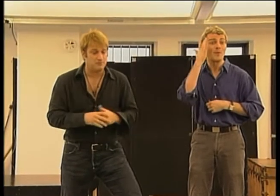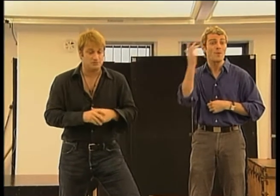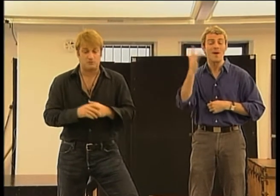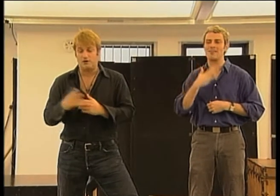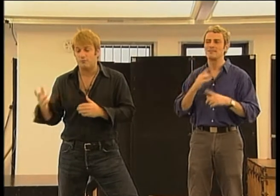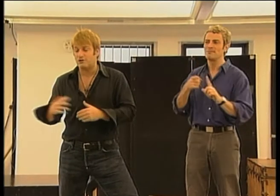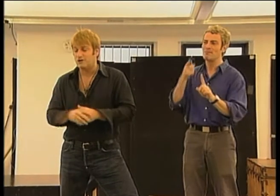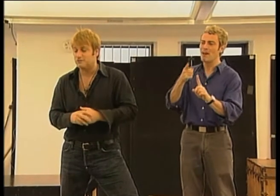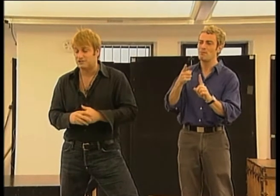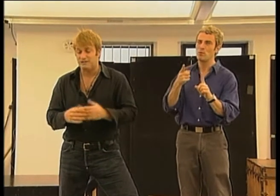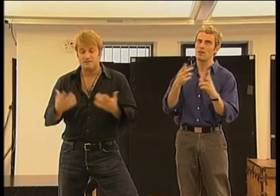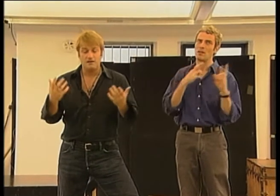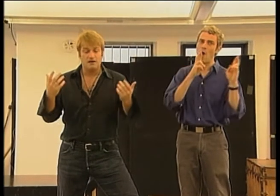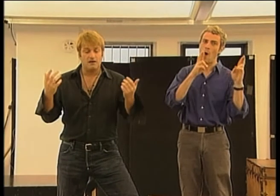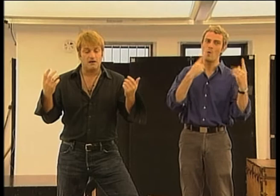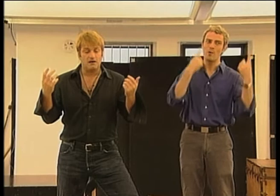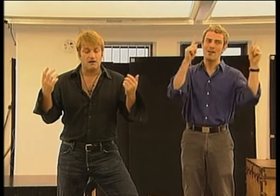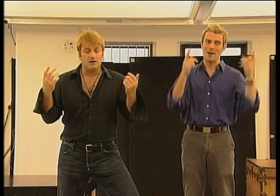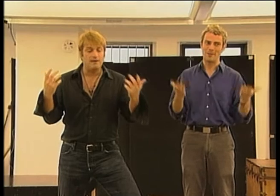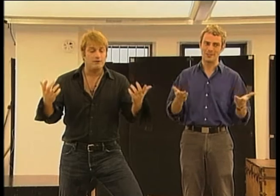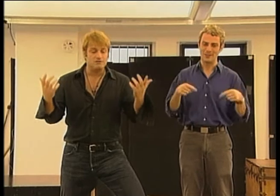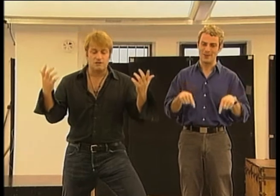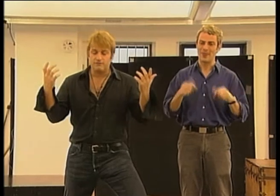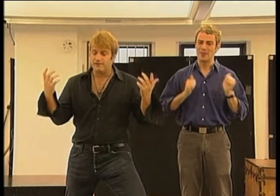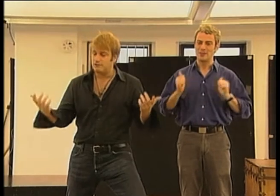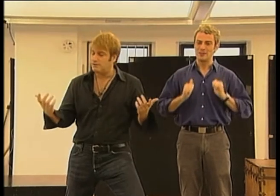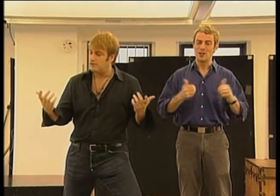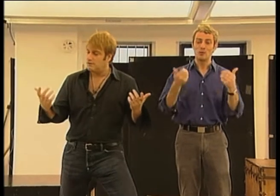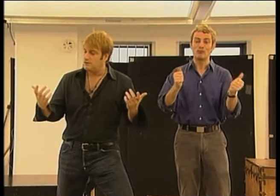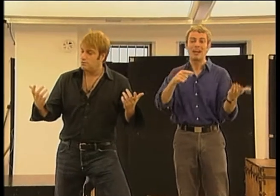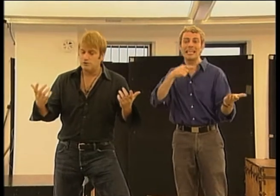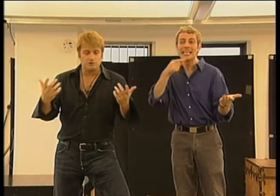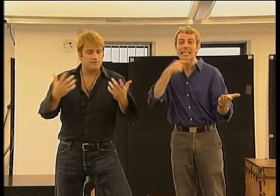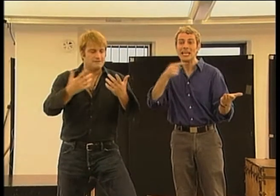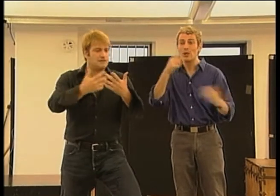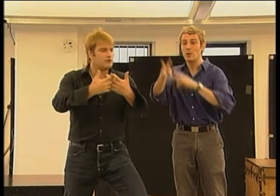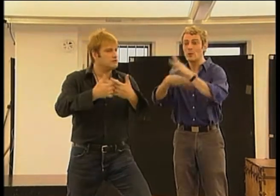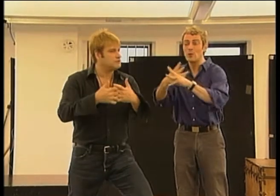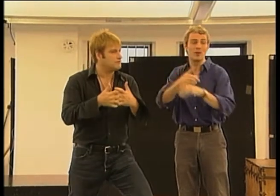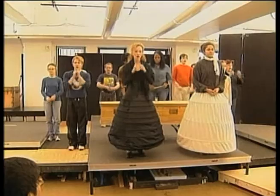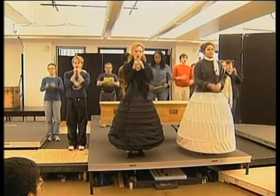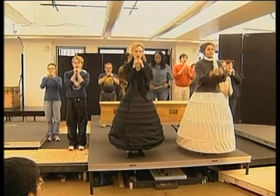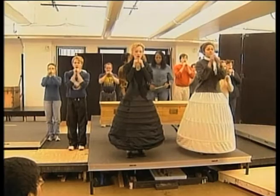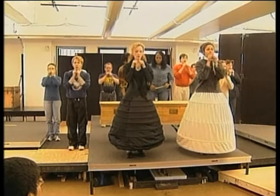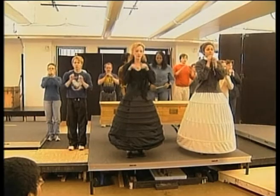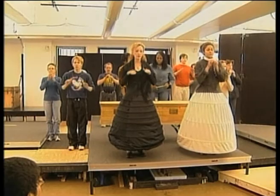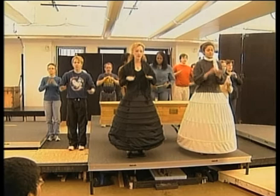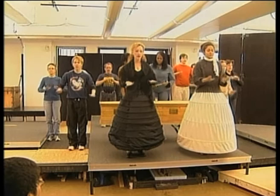songs. What I hope we're accomplishing is a marriage of the hearing world and the deaf culture. For Giordano, being